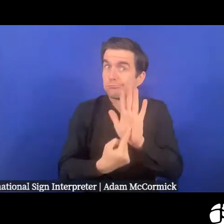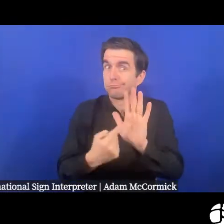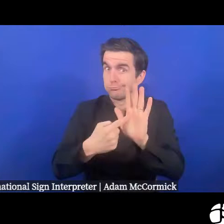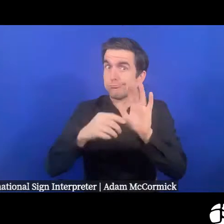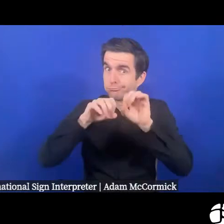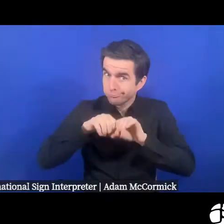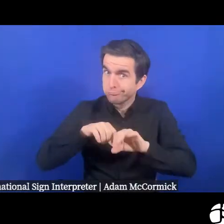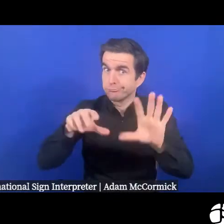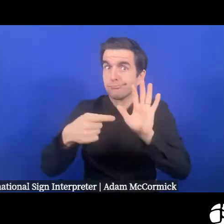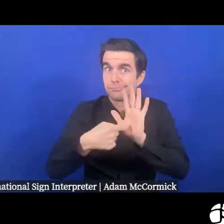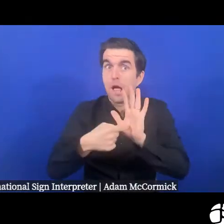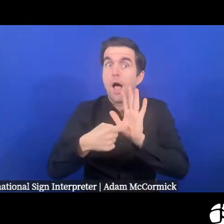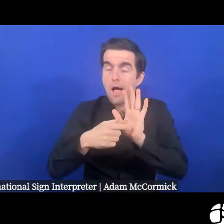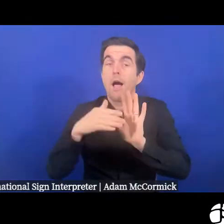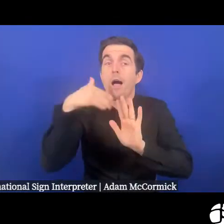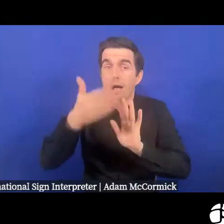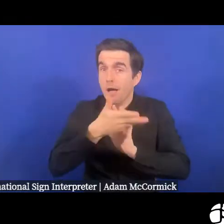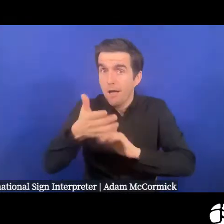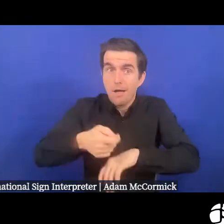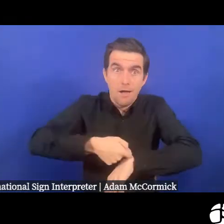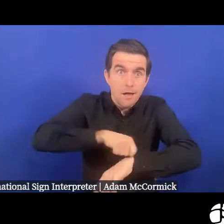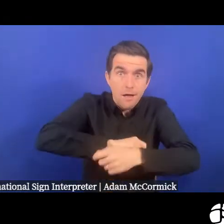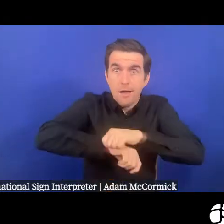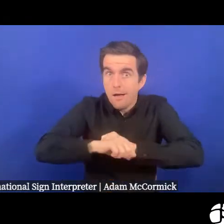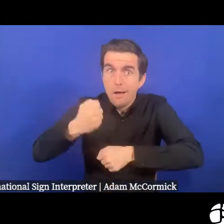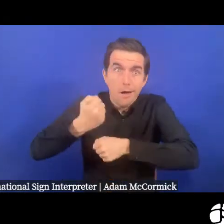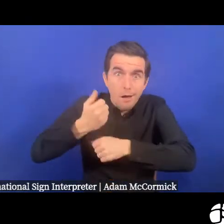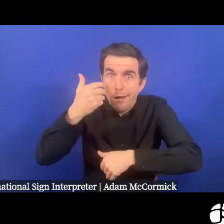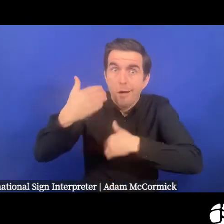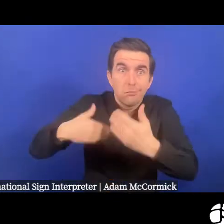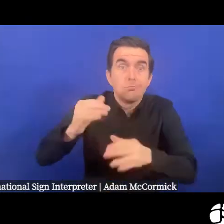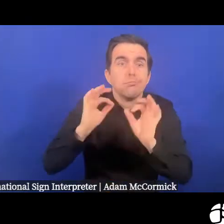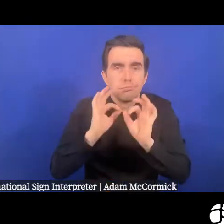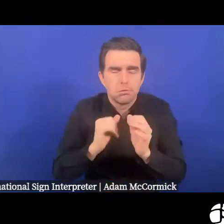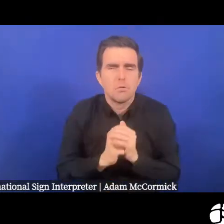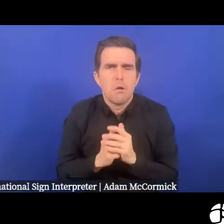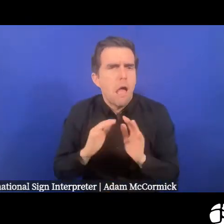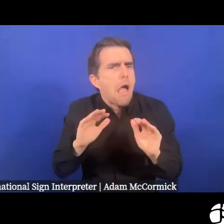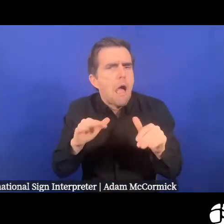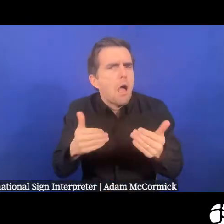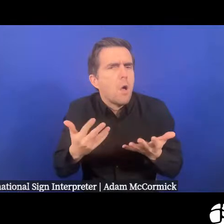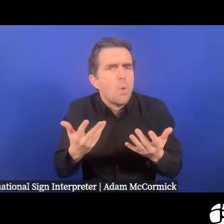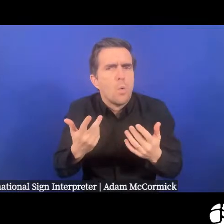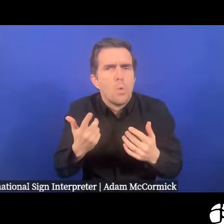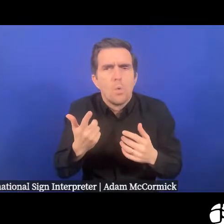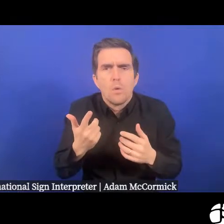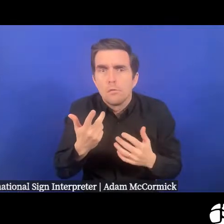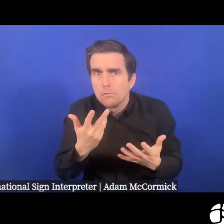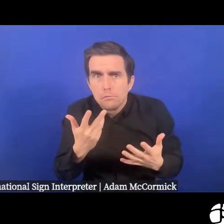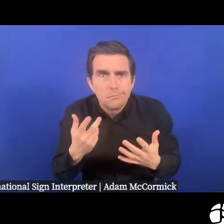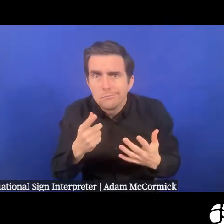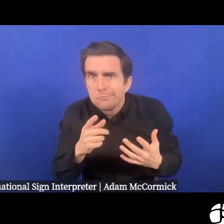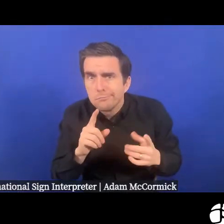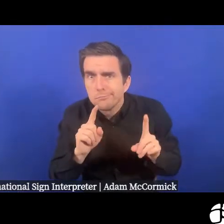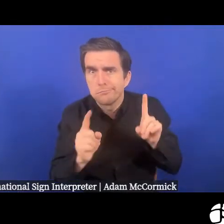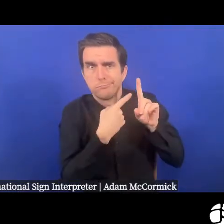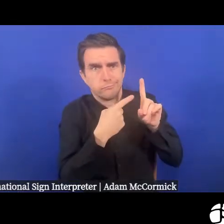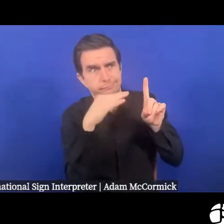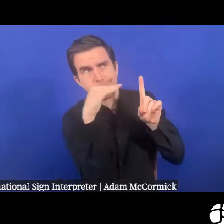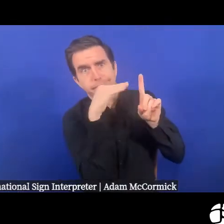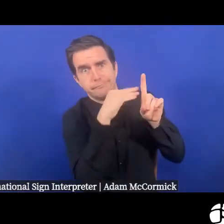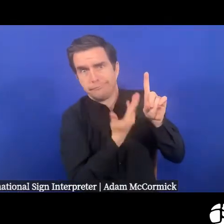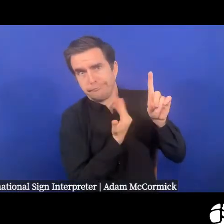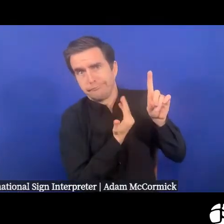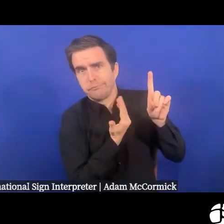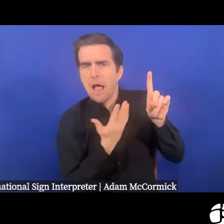this was supposed to be done in year 1? How come it's not done? We've defined